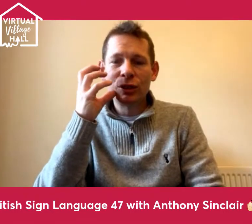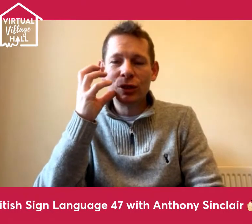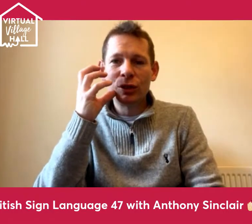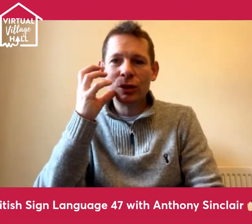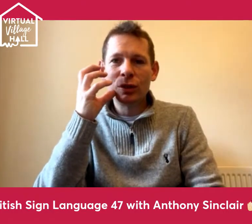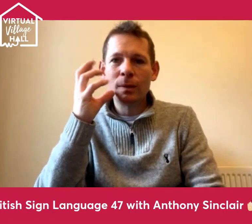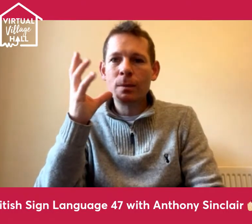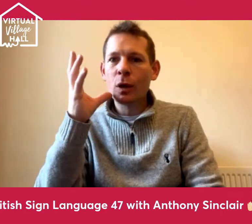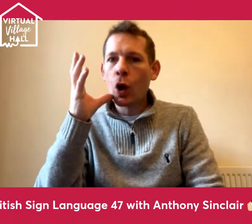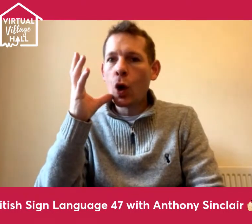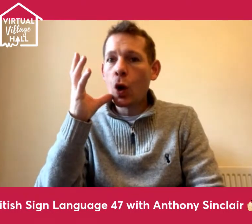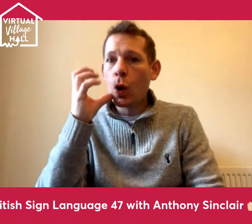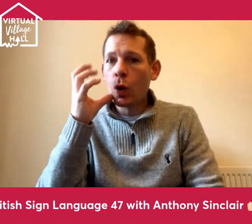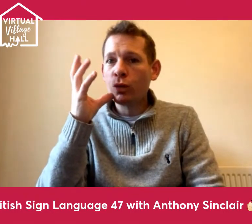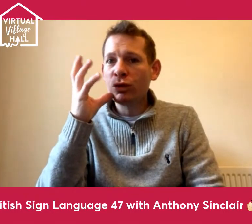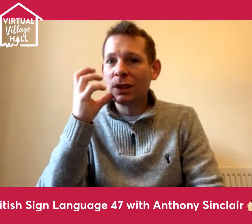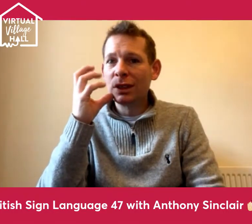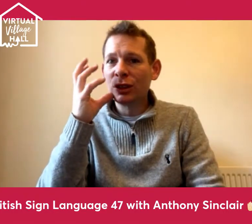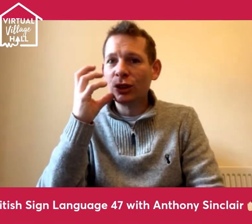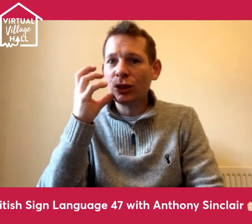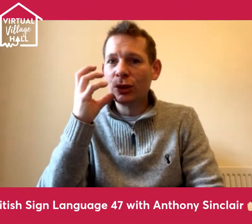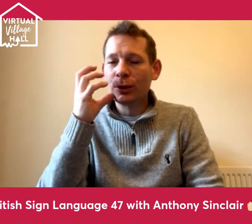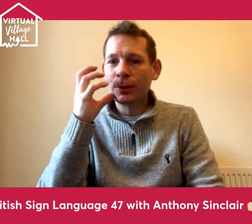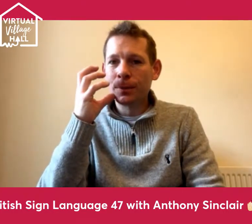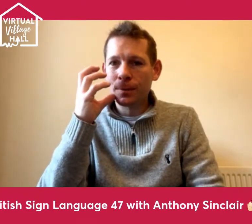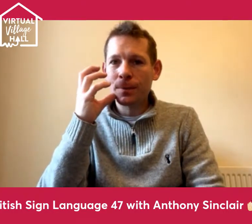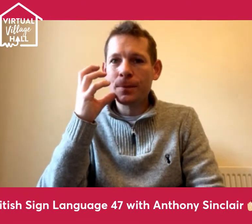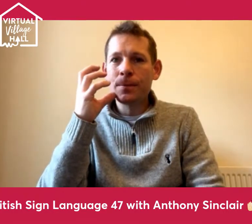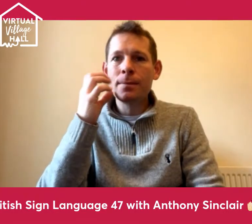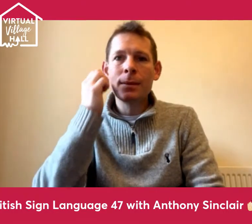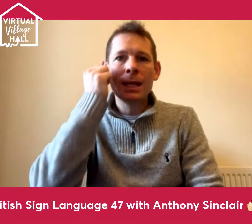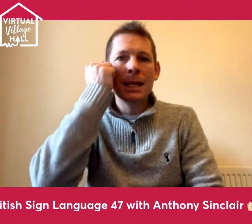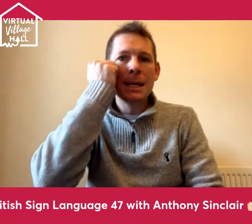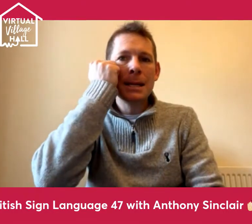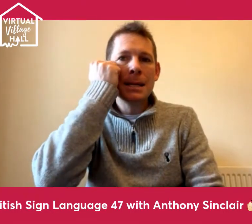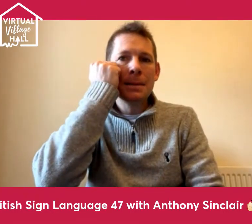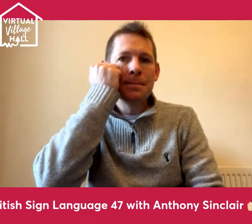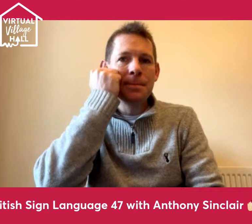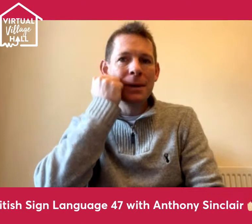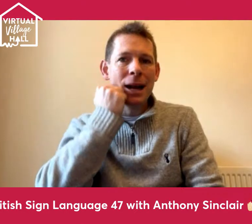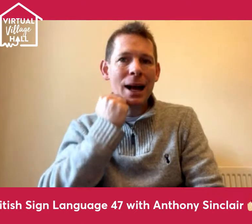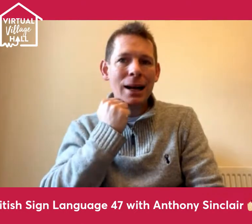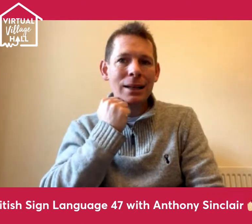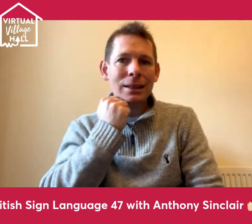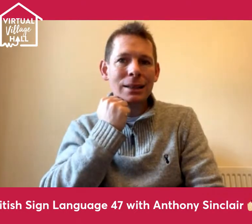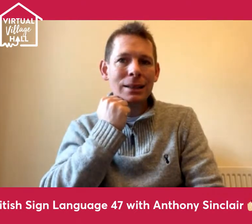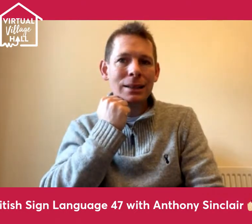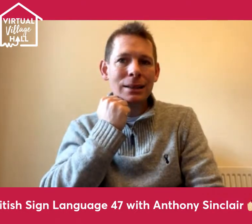Orange. Black.